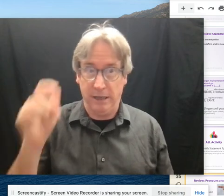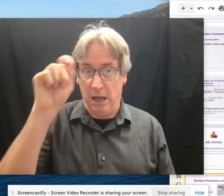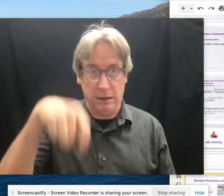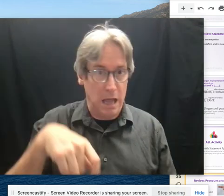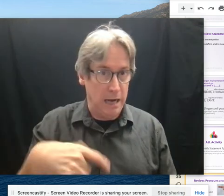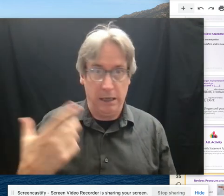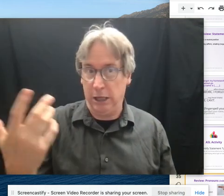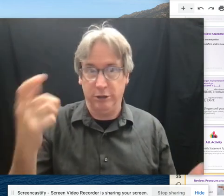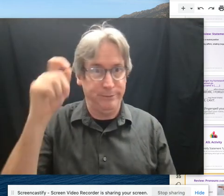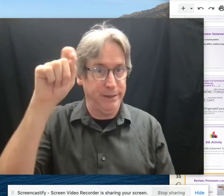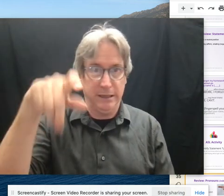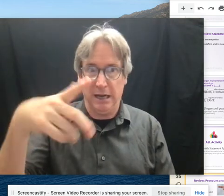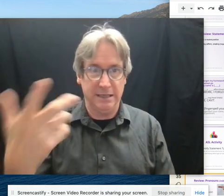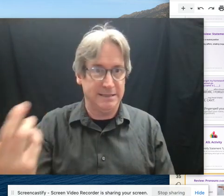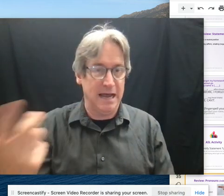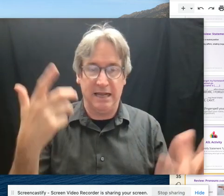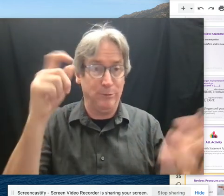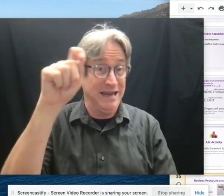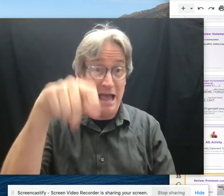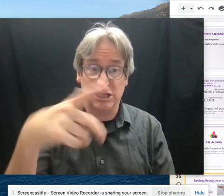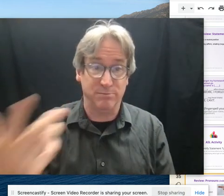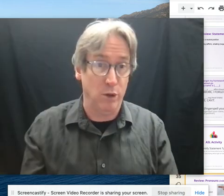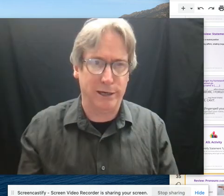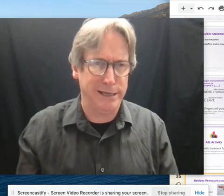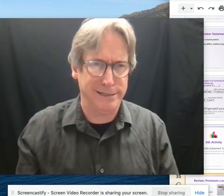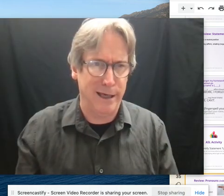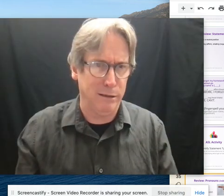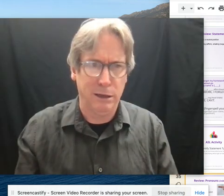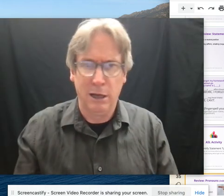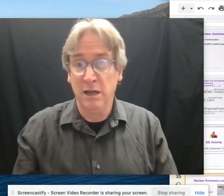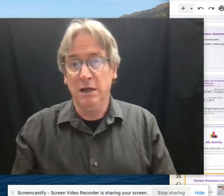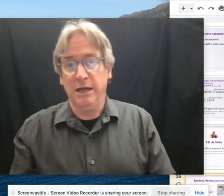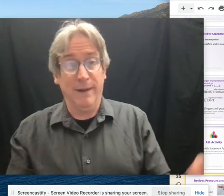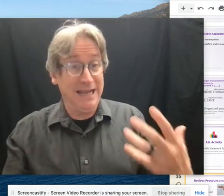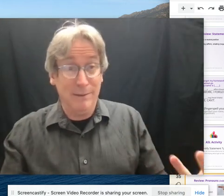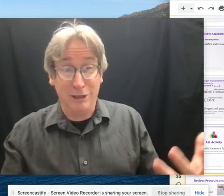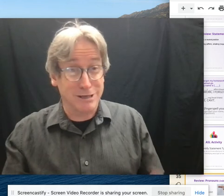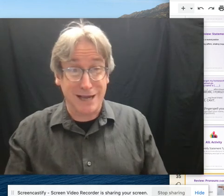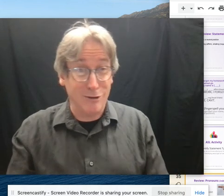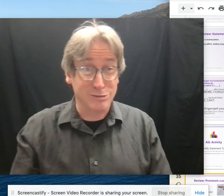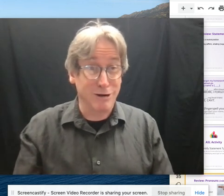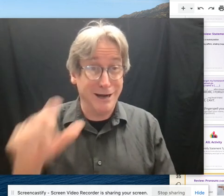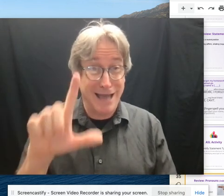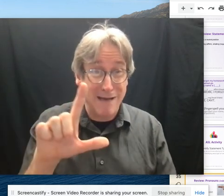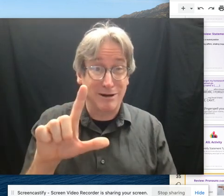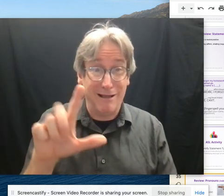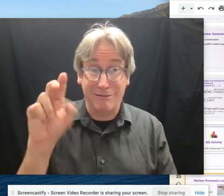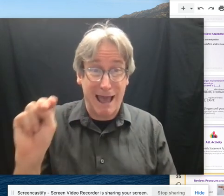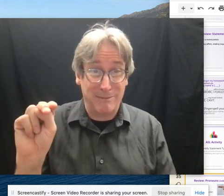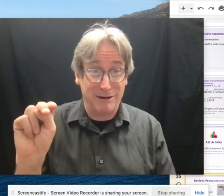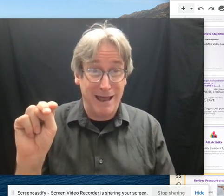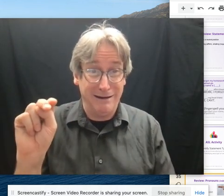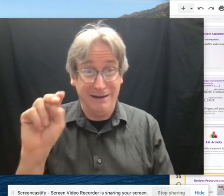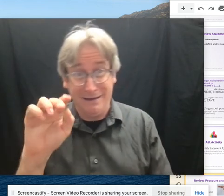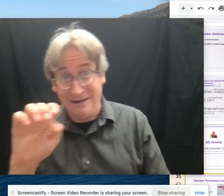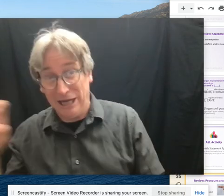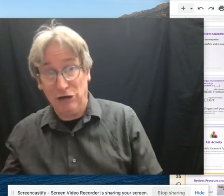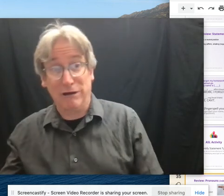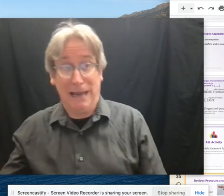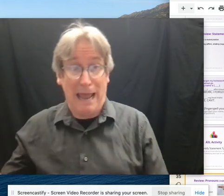could be a line. It could be a lowercase L. In my email address, I always write a capital L, capital